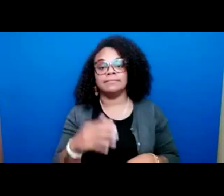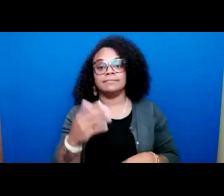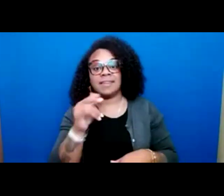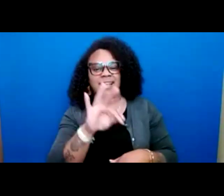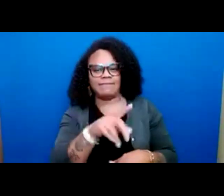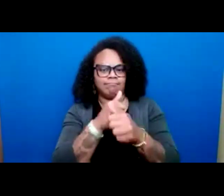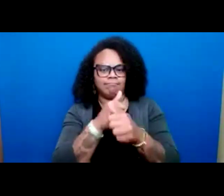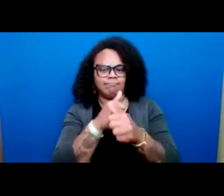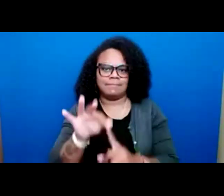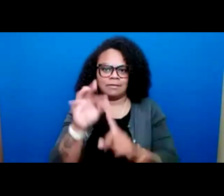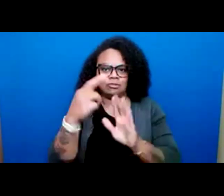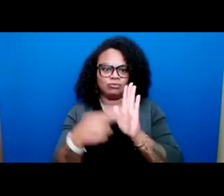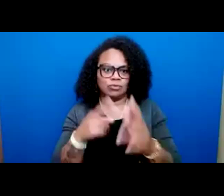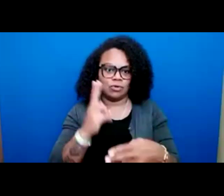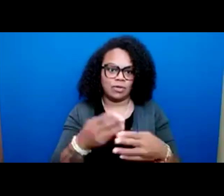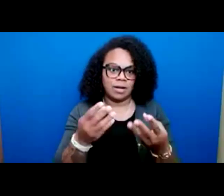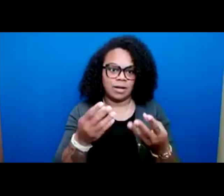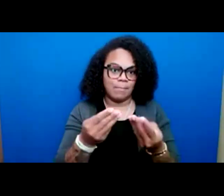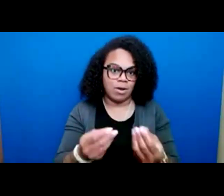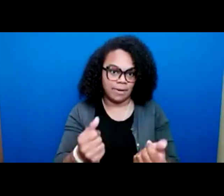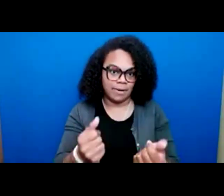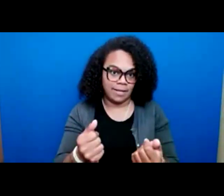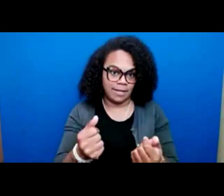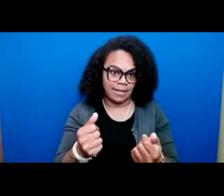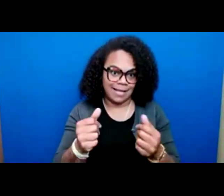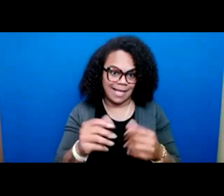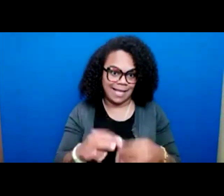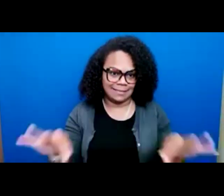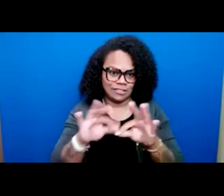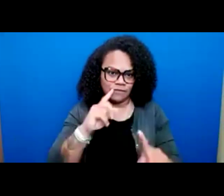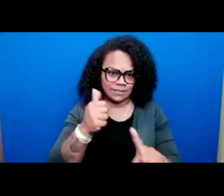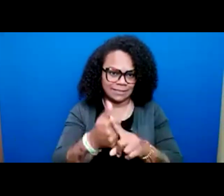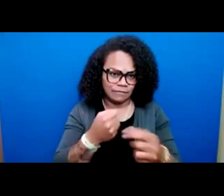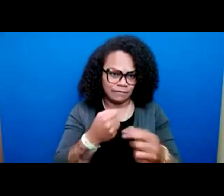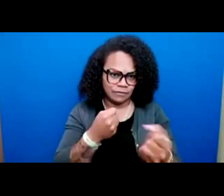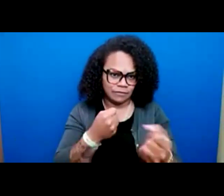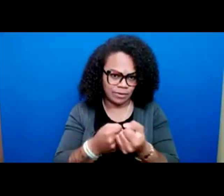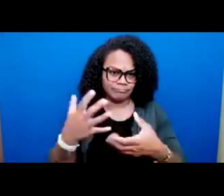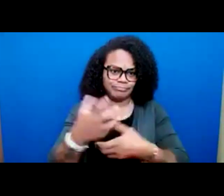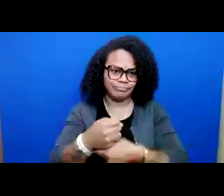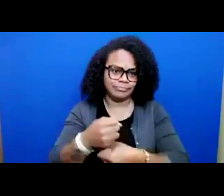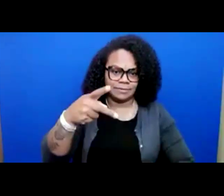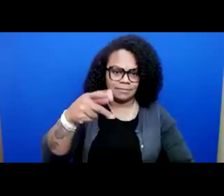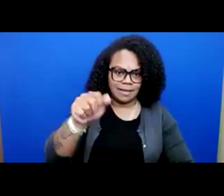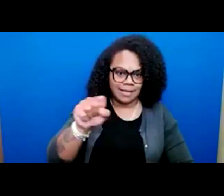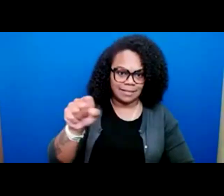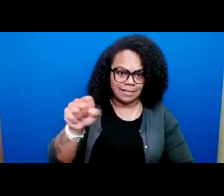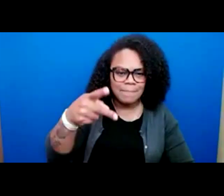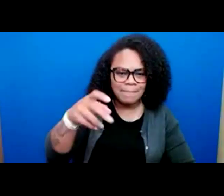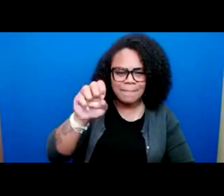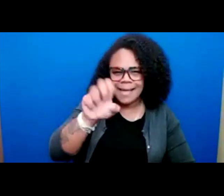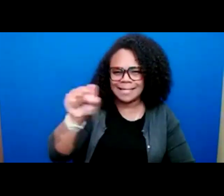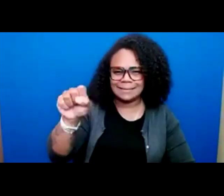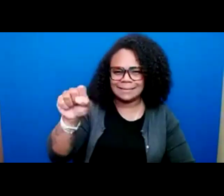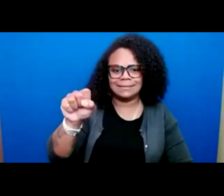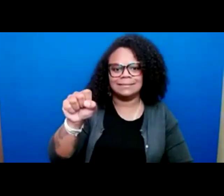property essential to self-support. And we call that PES. We sound out the name, the acronym, it's called PES